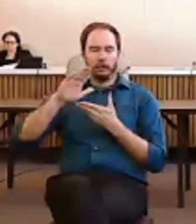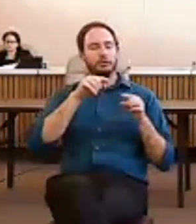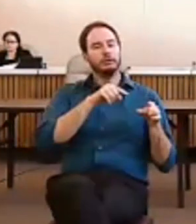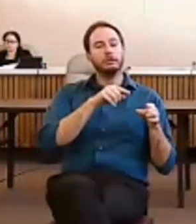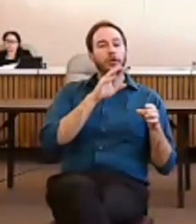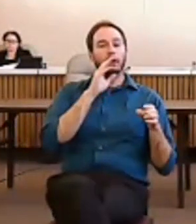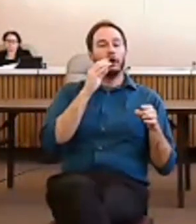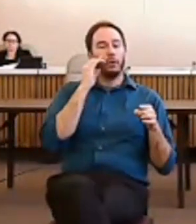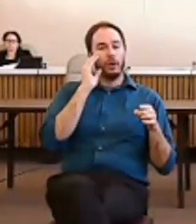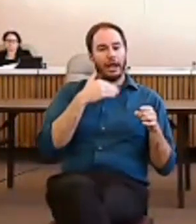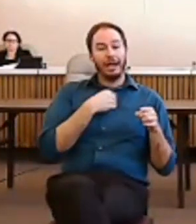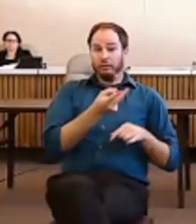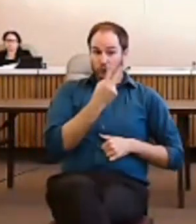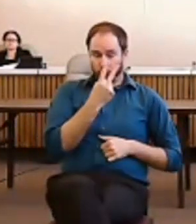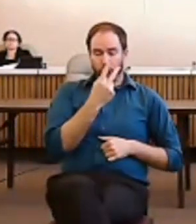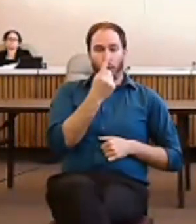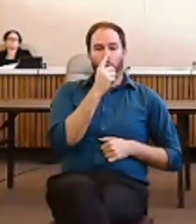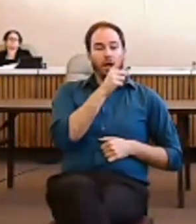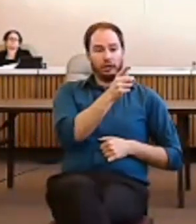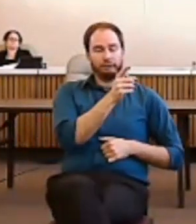two. Would be active, one would be gated.